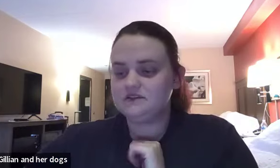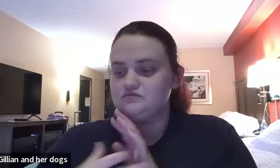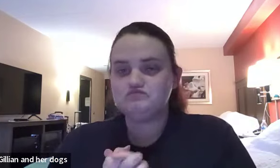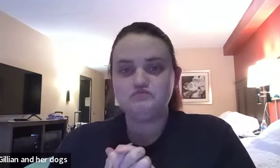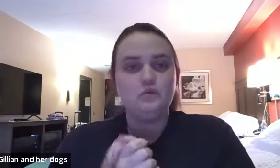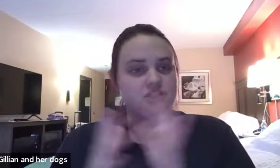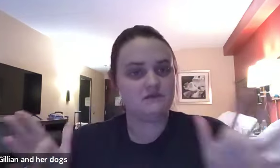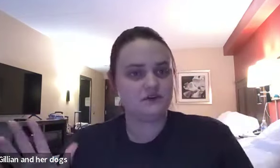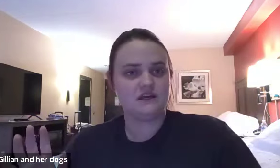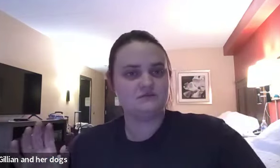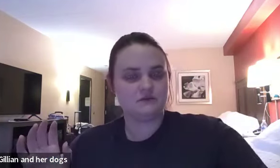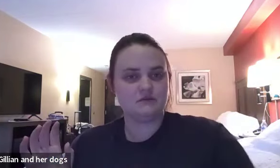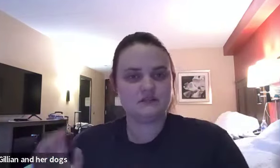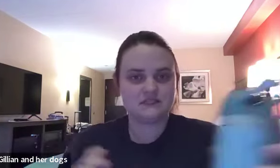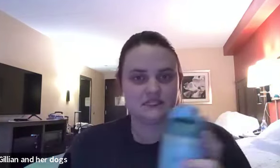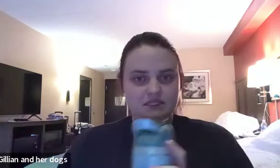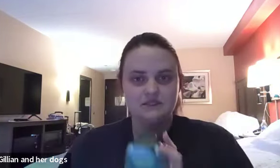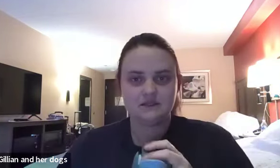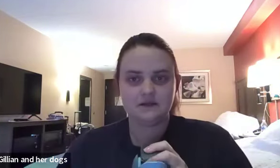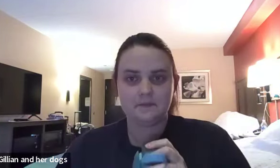it's whichever you guys would really want to see.